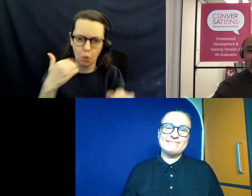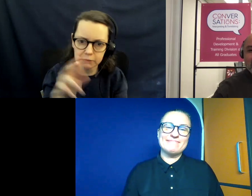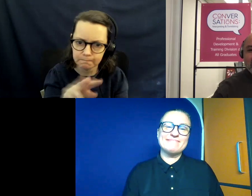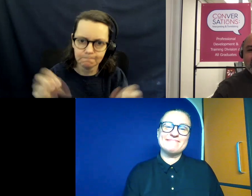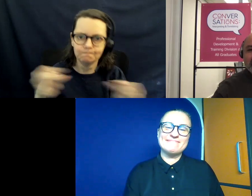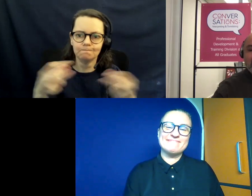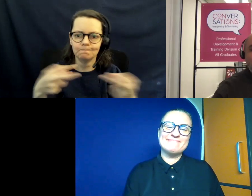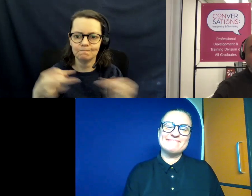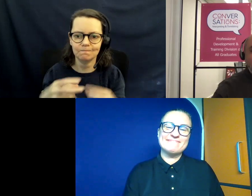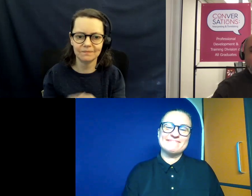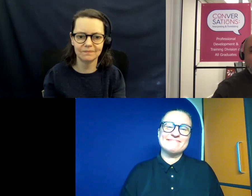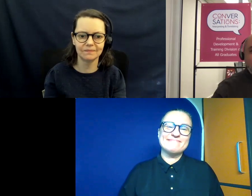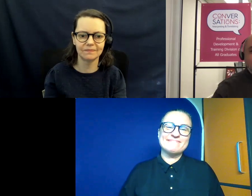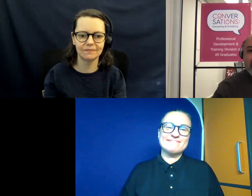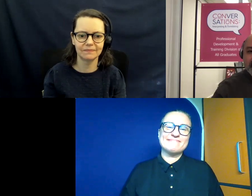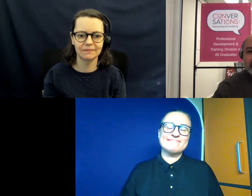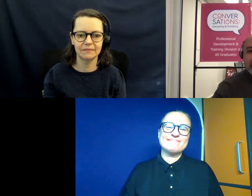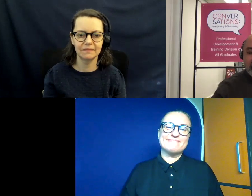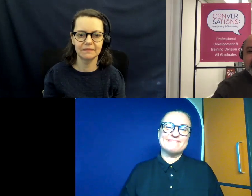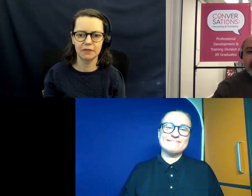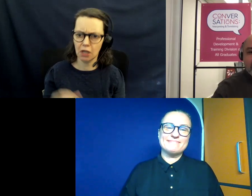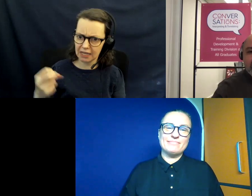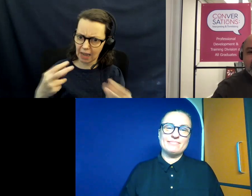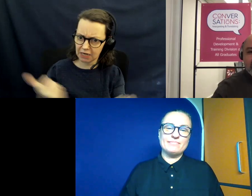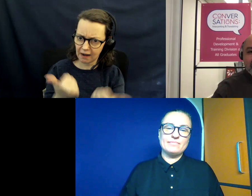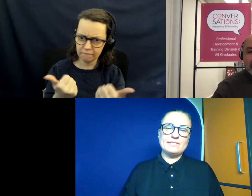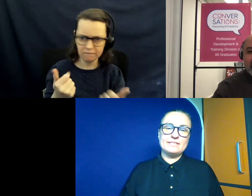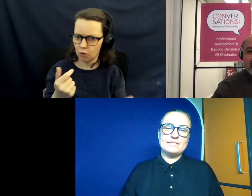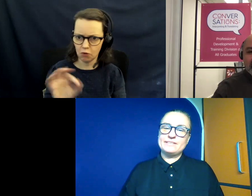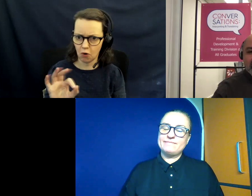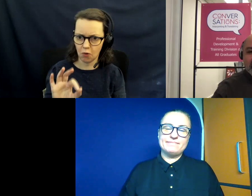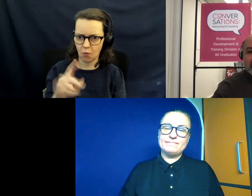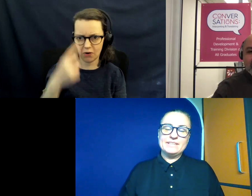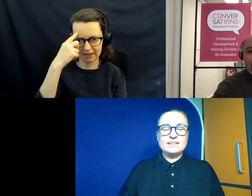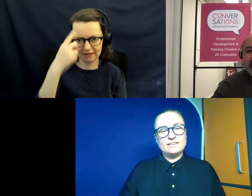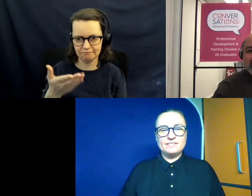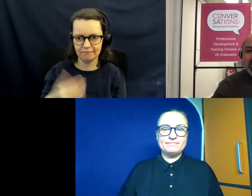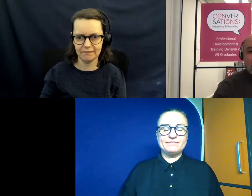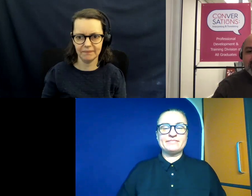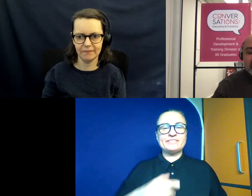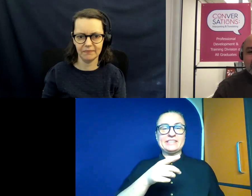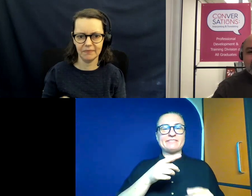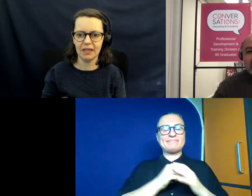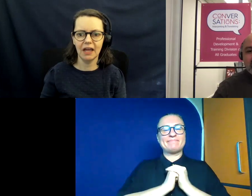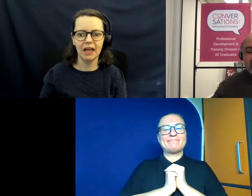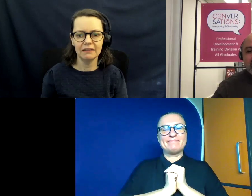on. Are captions enough for the deaf community for all these other